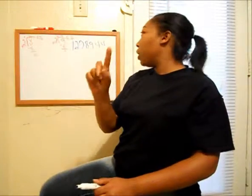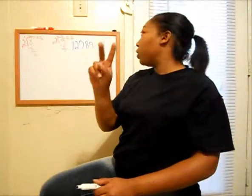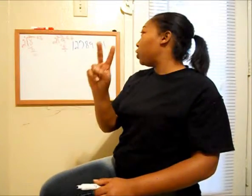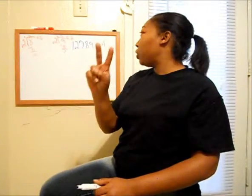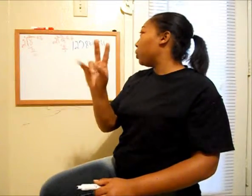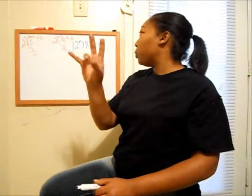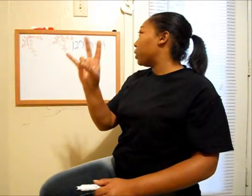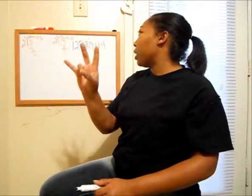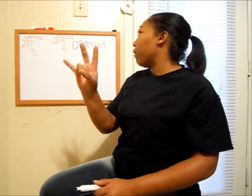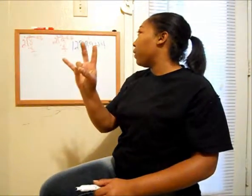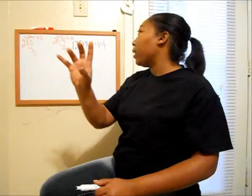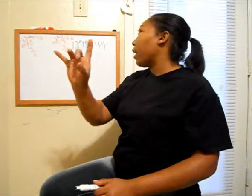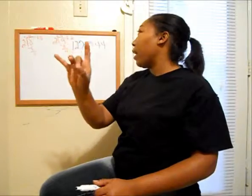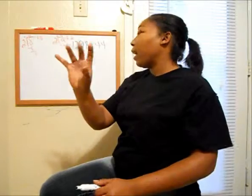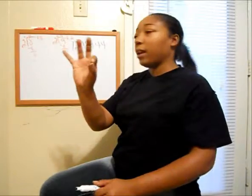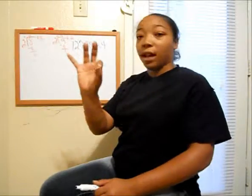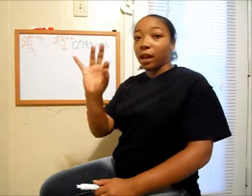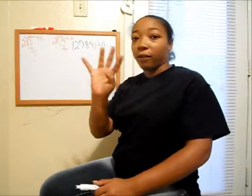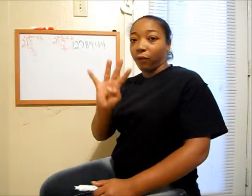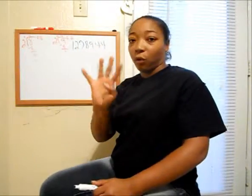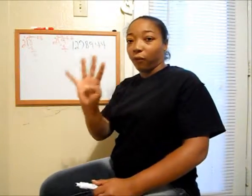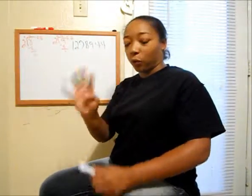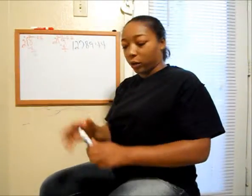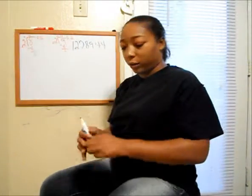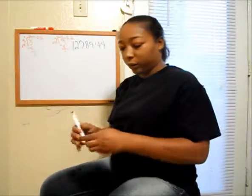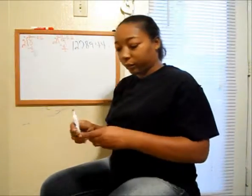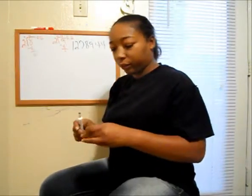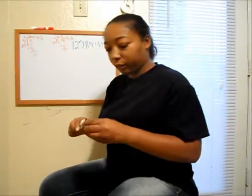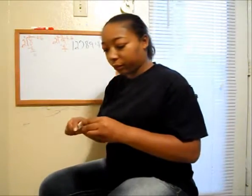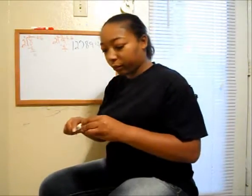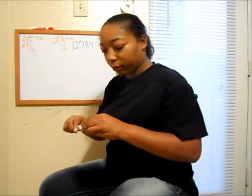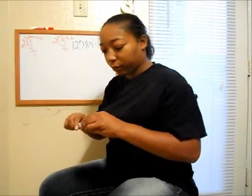1, 2, 7, 8, 9, 4, 4.